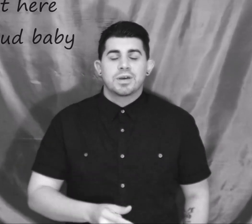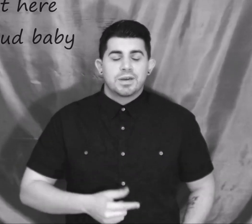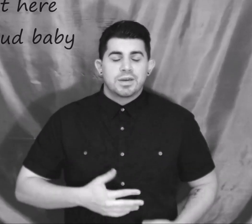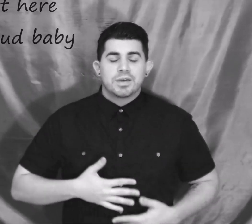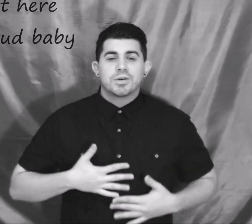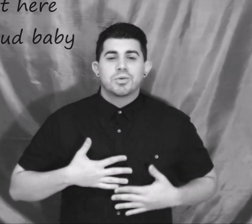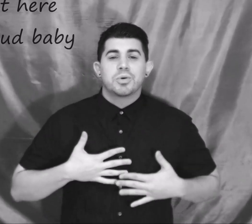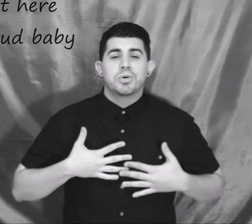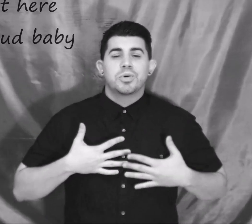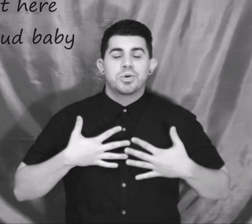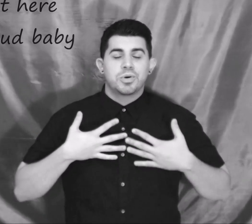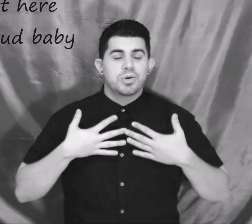baby,